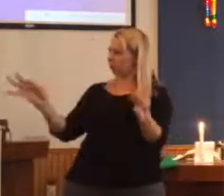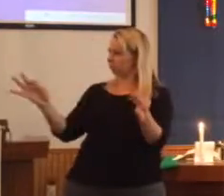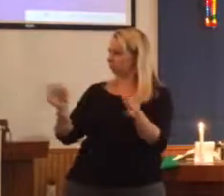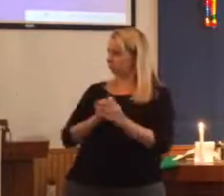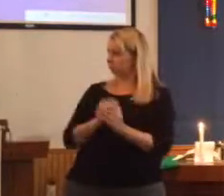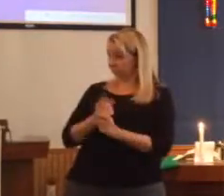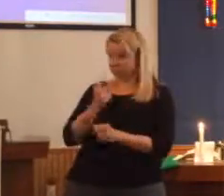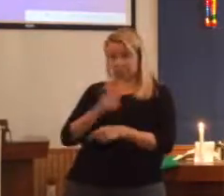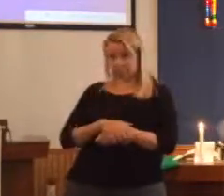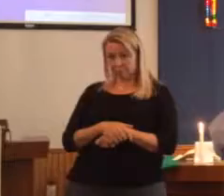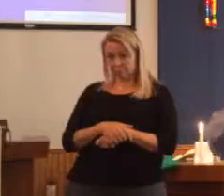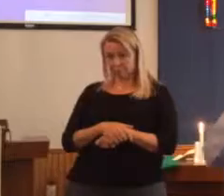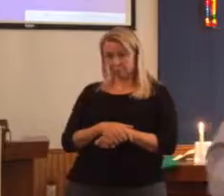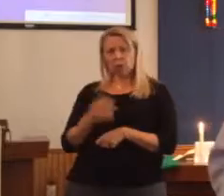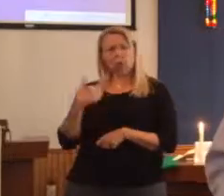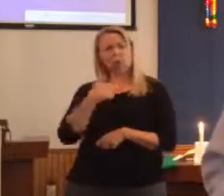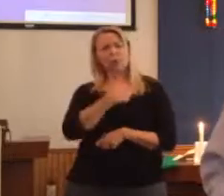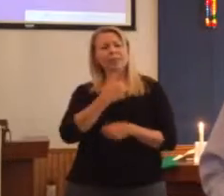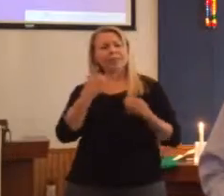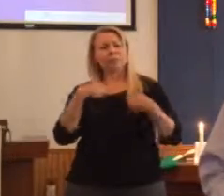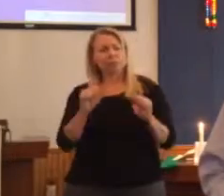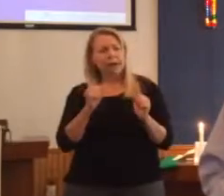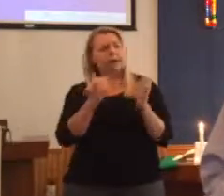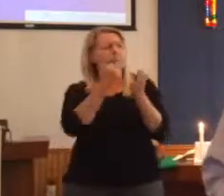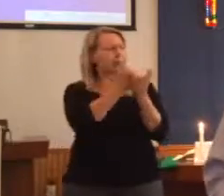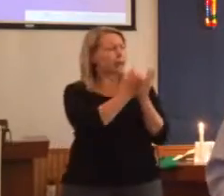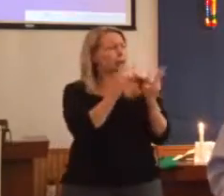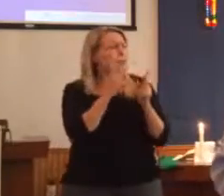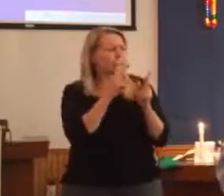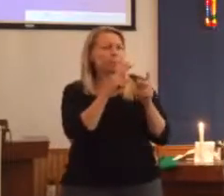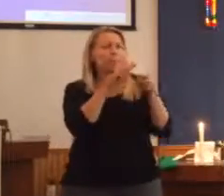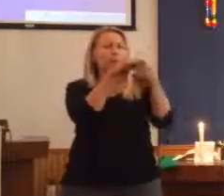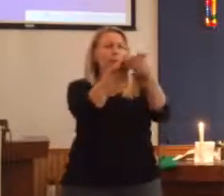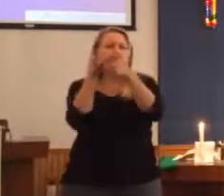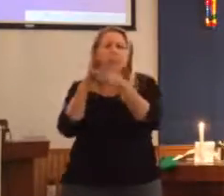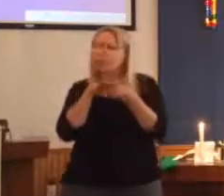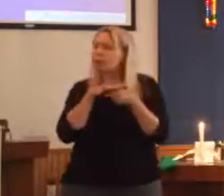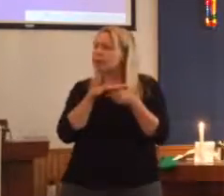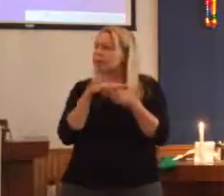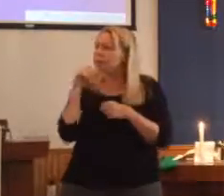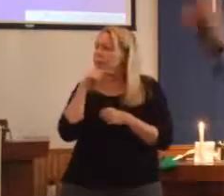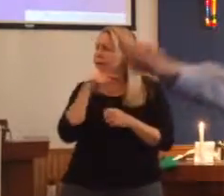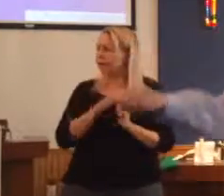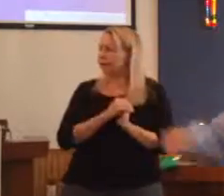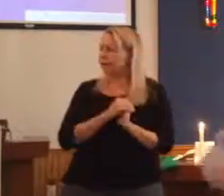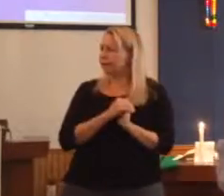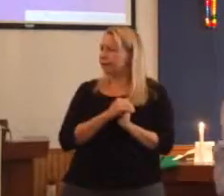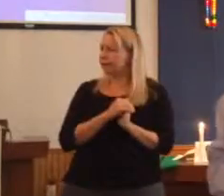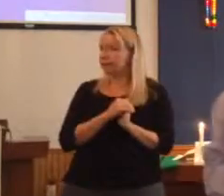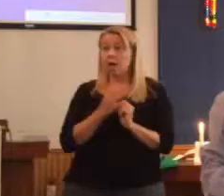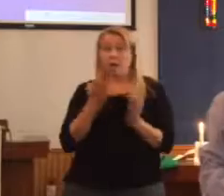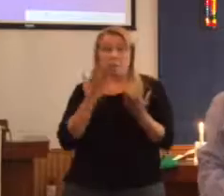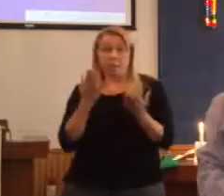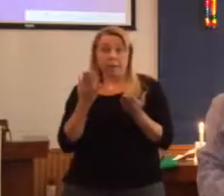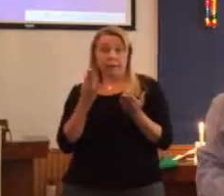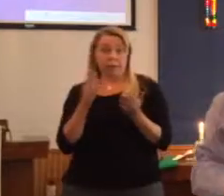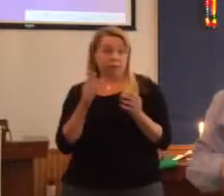we need to do what we can locally. Locally maybe meaning just in this small group of